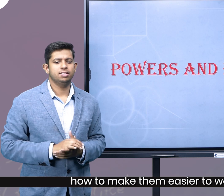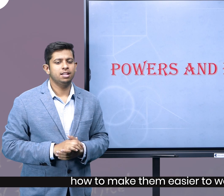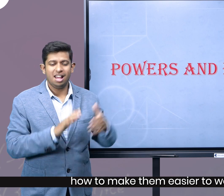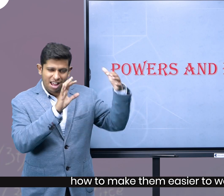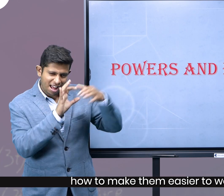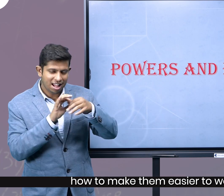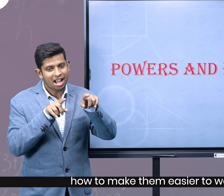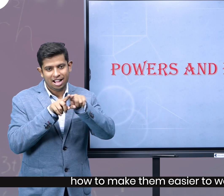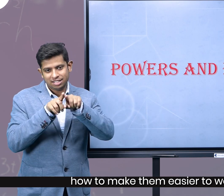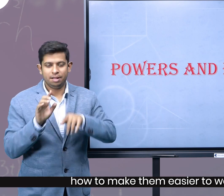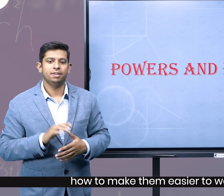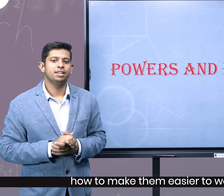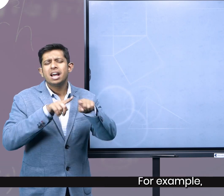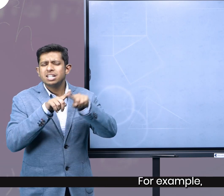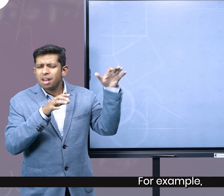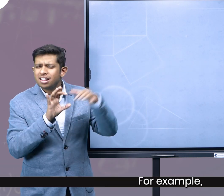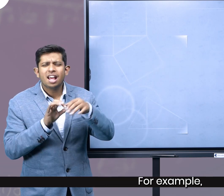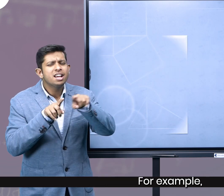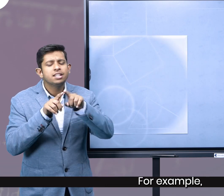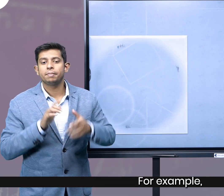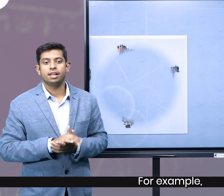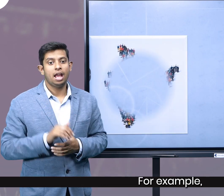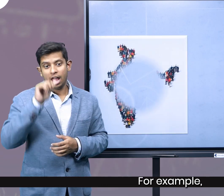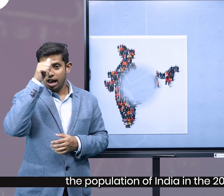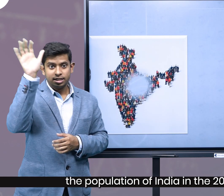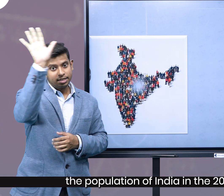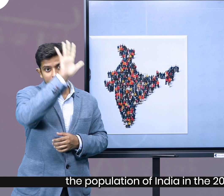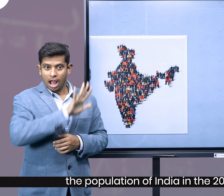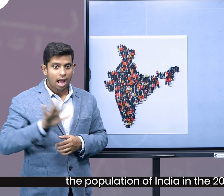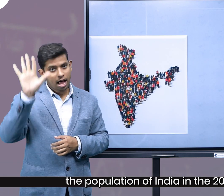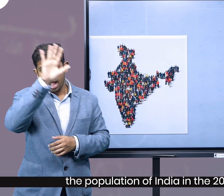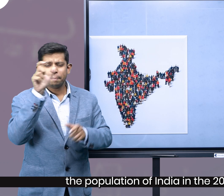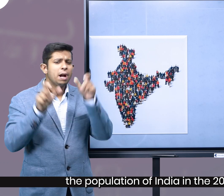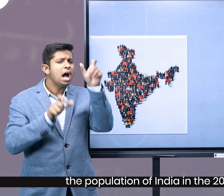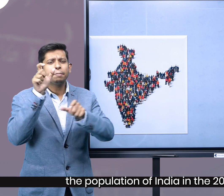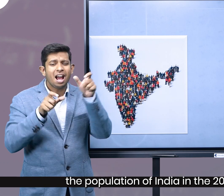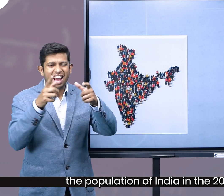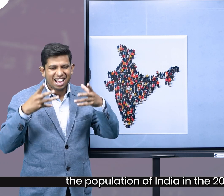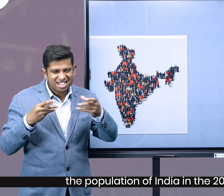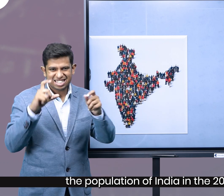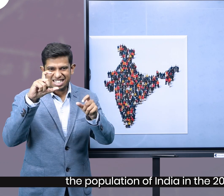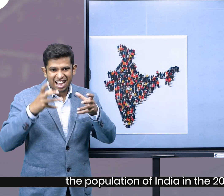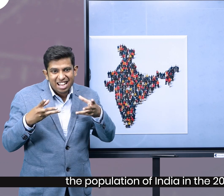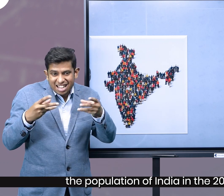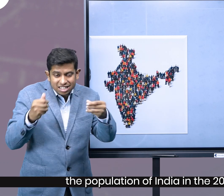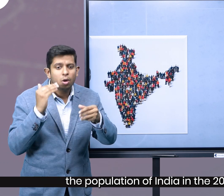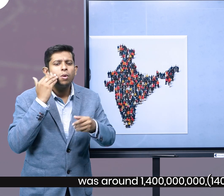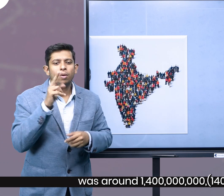work with? For example, the population of India in the 2021 census was